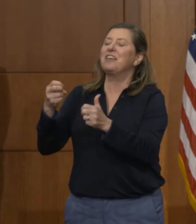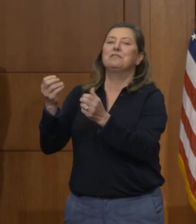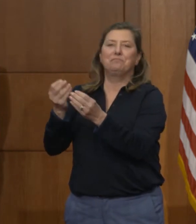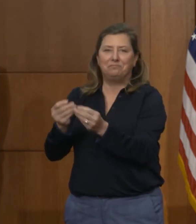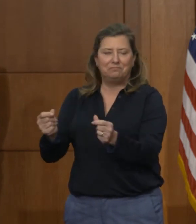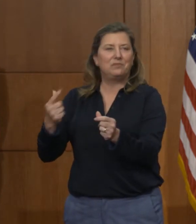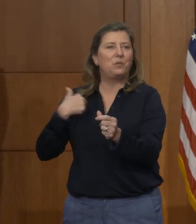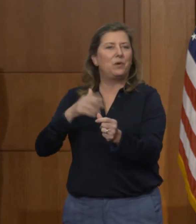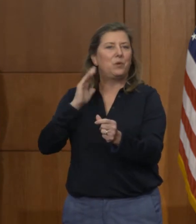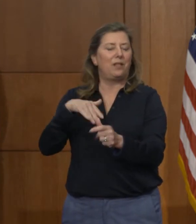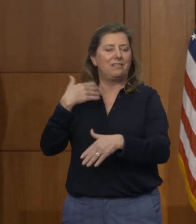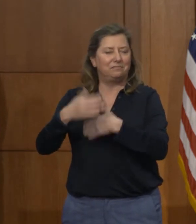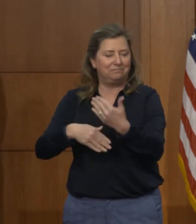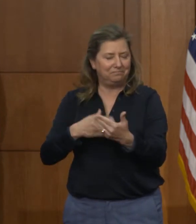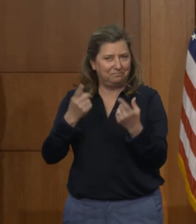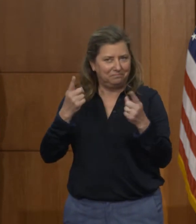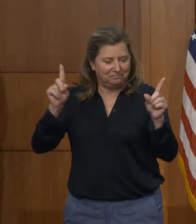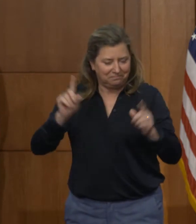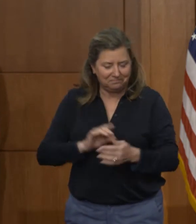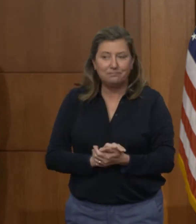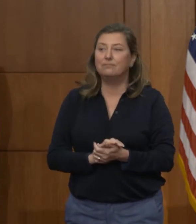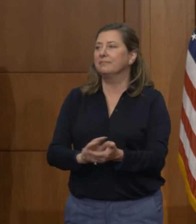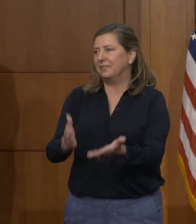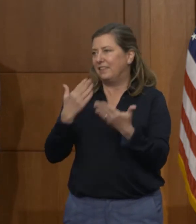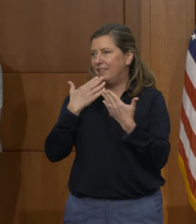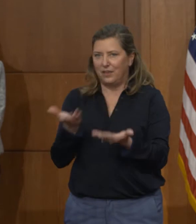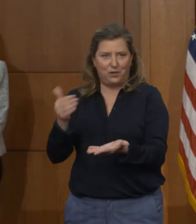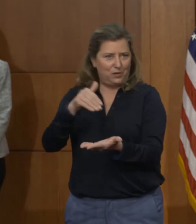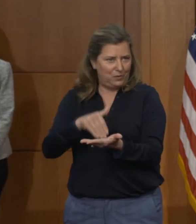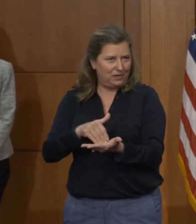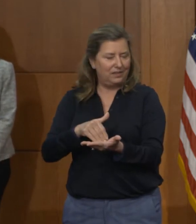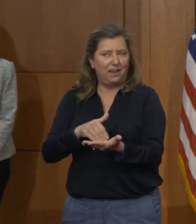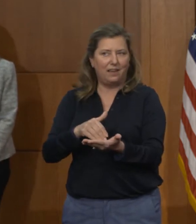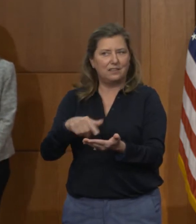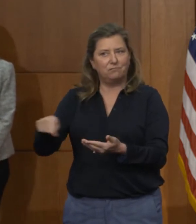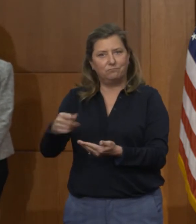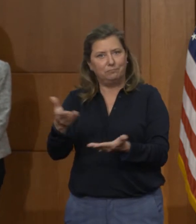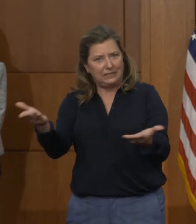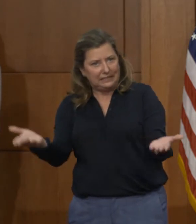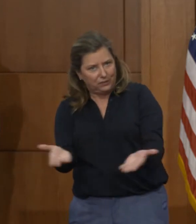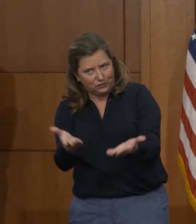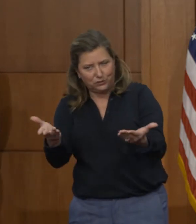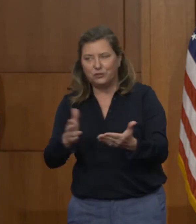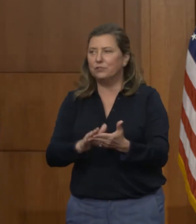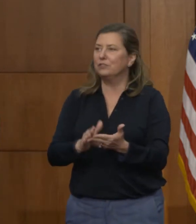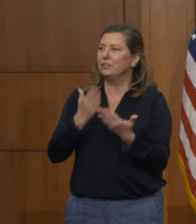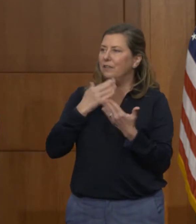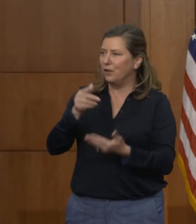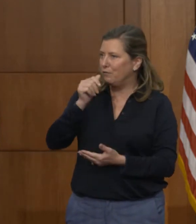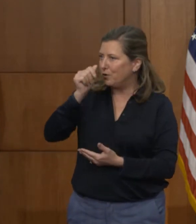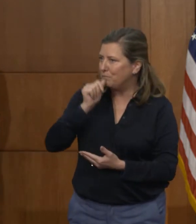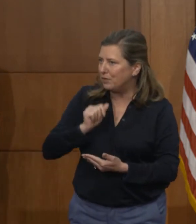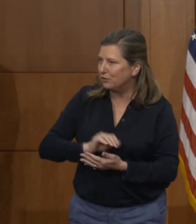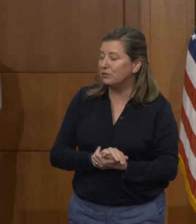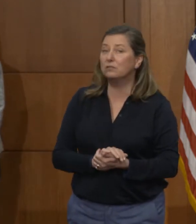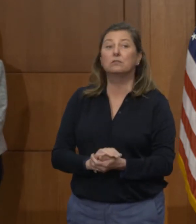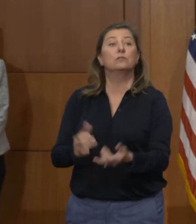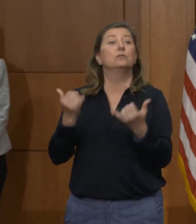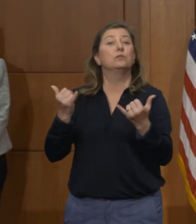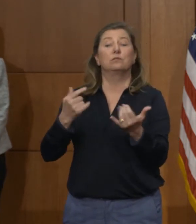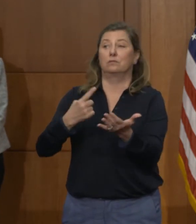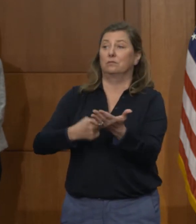will persevere. So thank you all again for joining us, and thanks for your patience. Today I want to talk